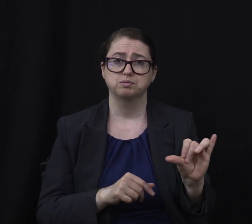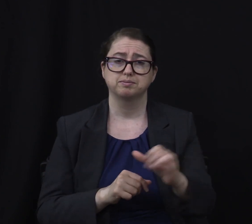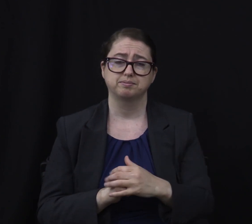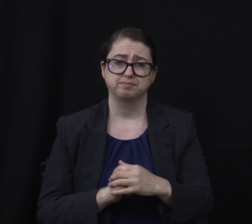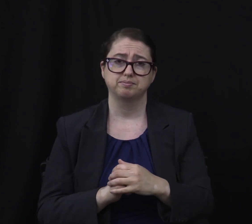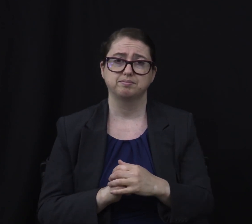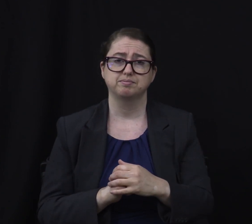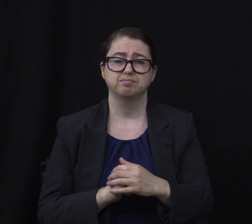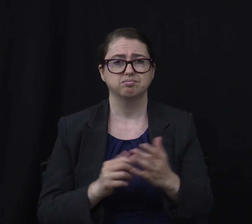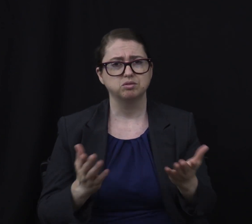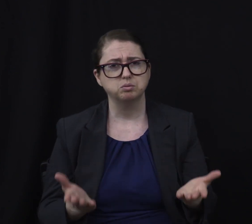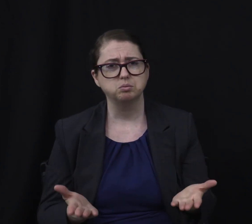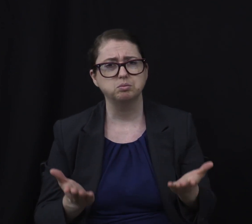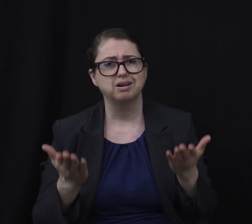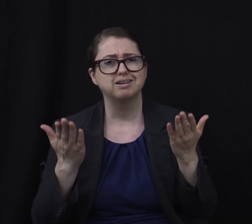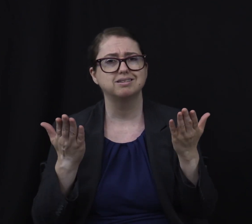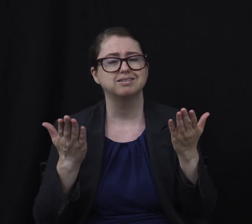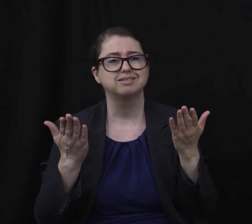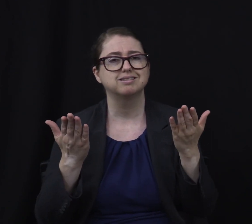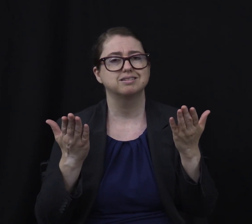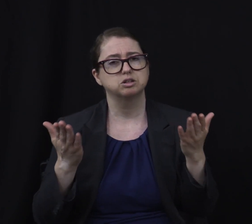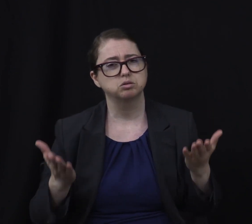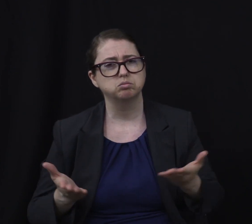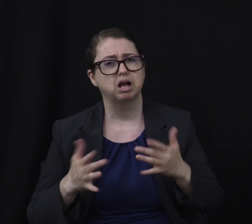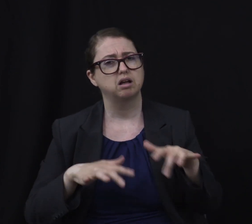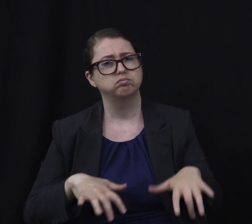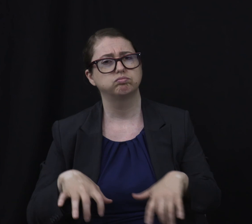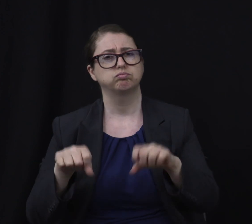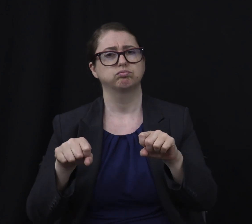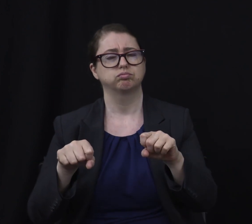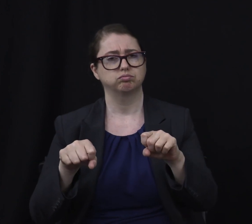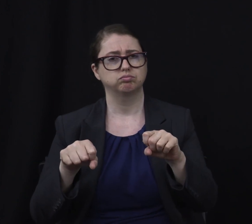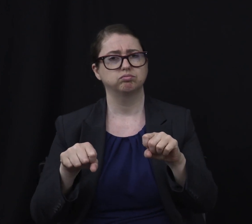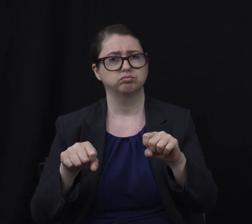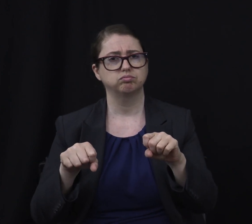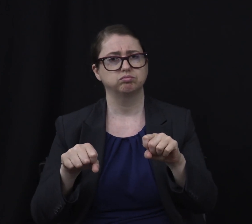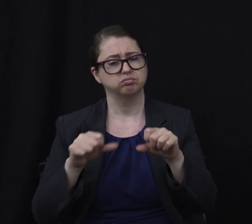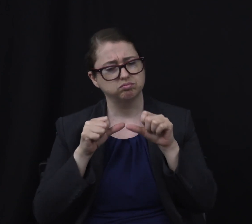Rise, rise to the occasion. Go onward,